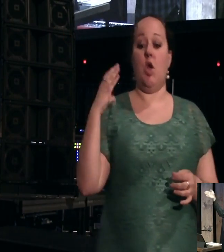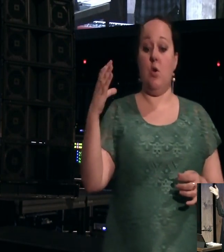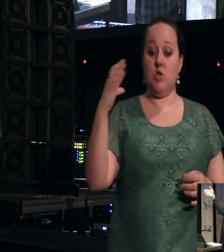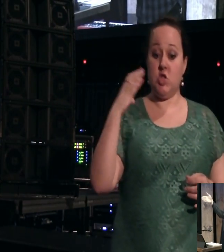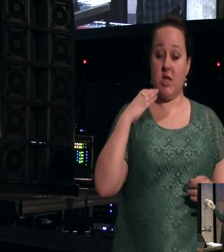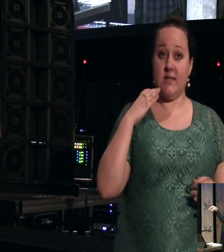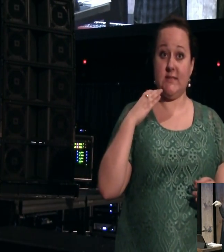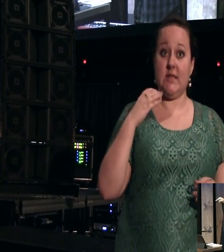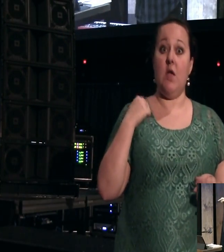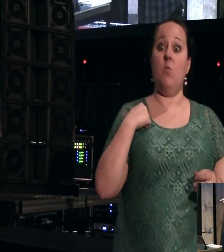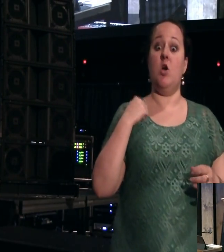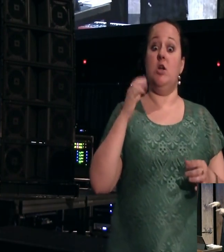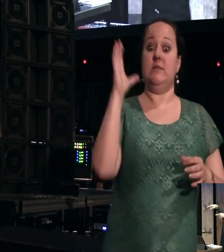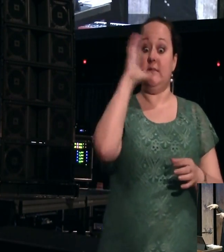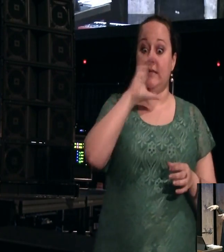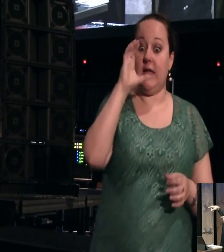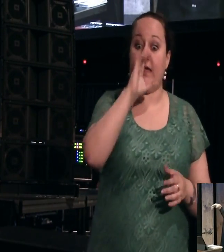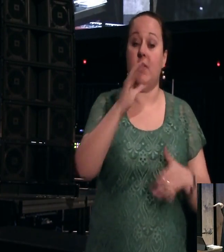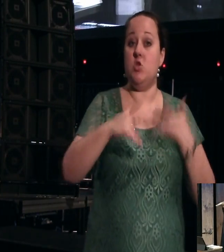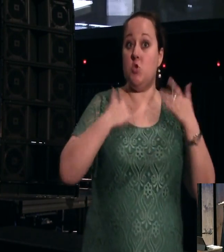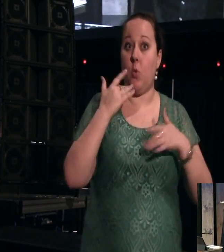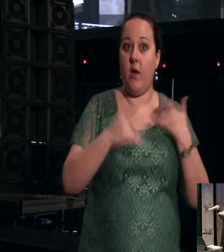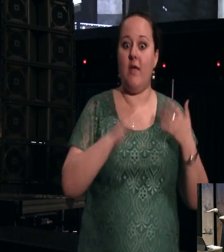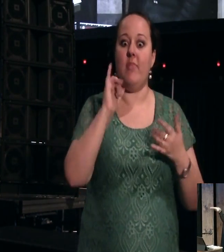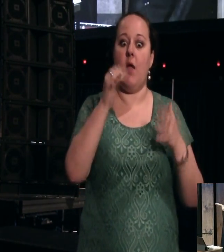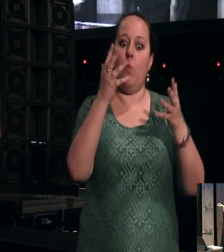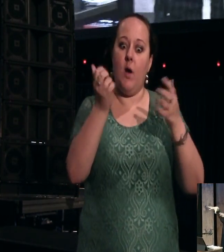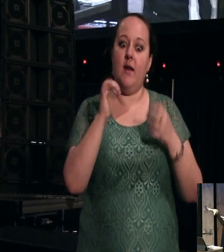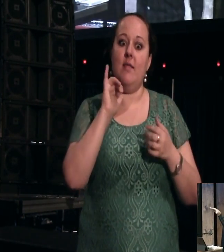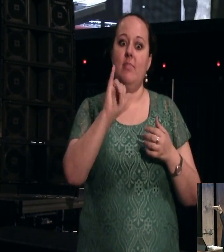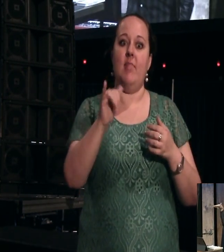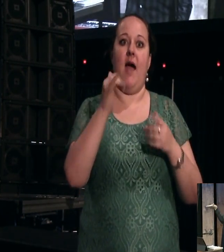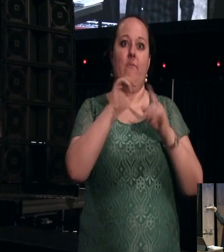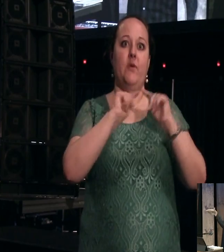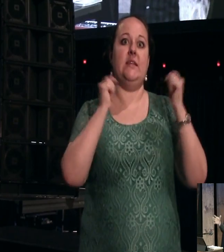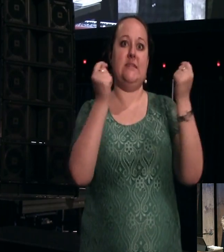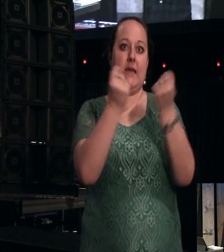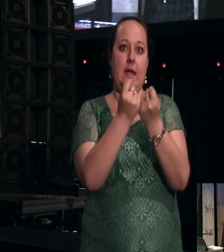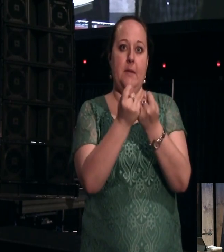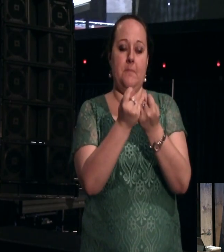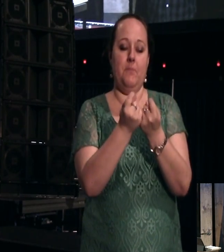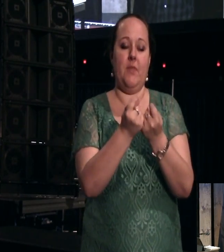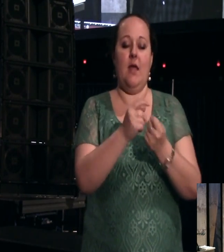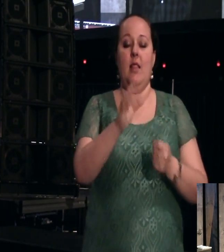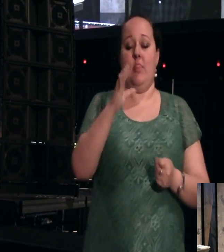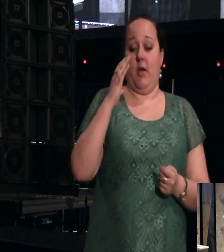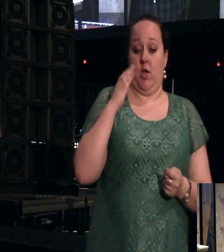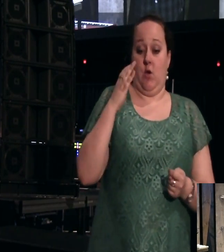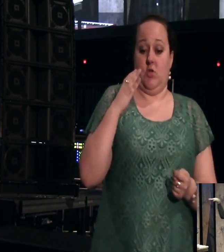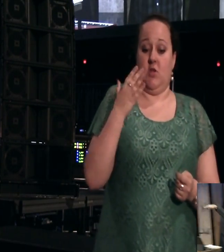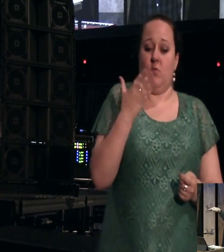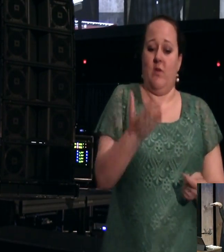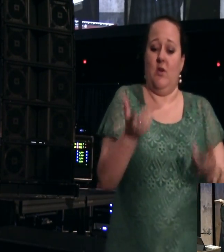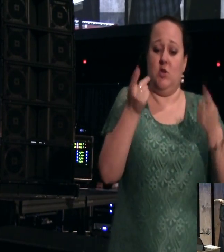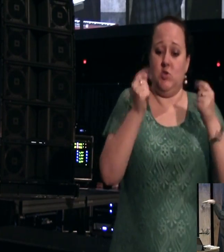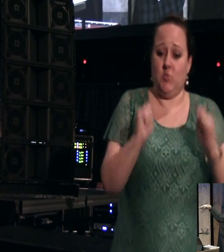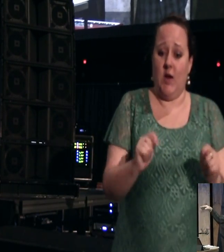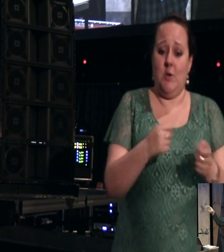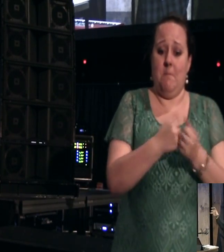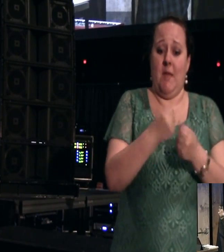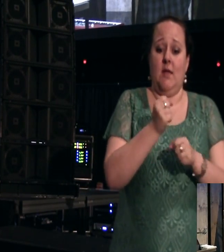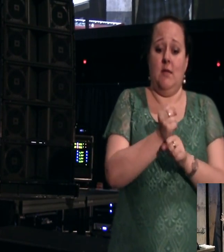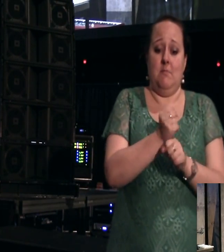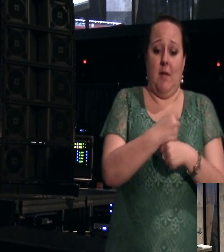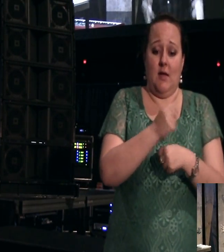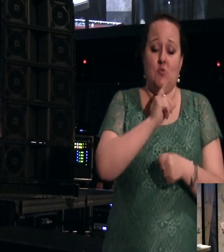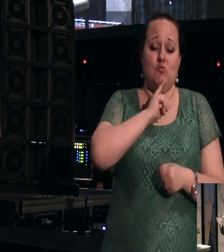had called. Why? Because the coaches were out for joy. That's what they wanted for the team. The coaches were